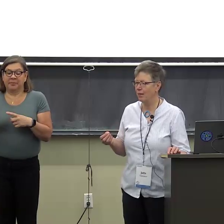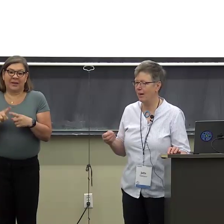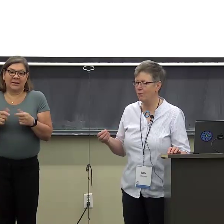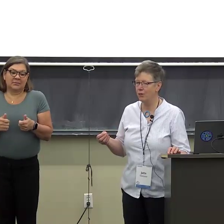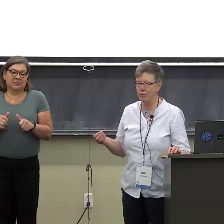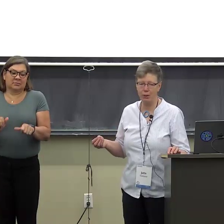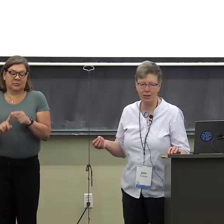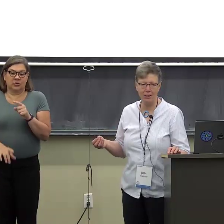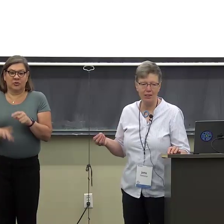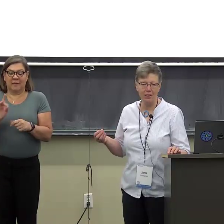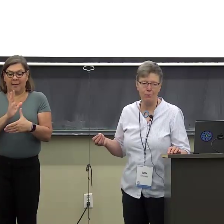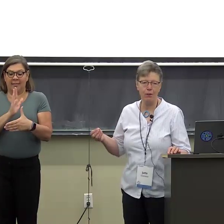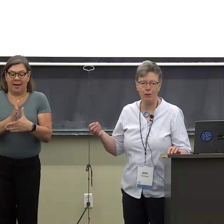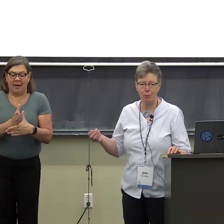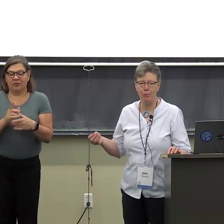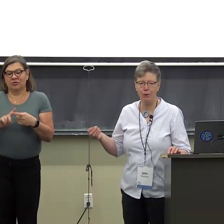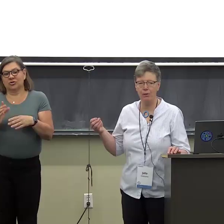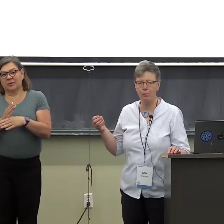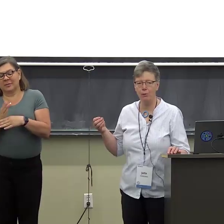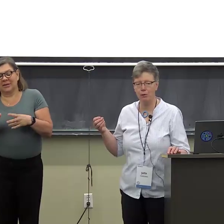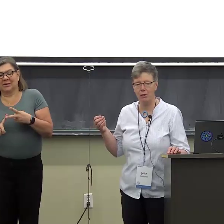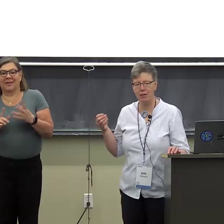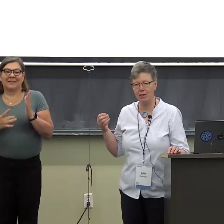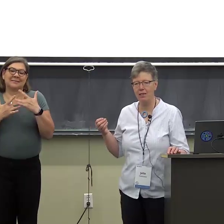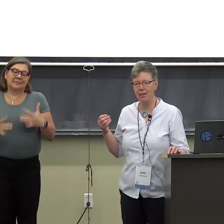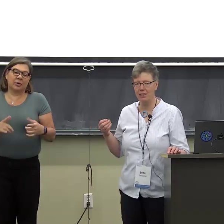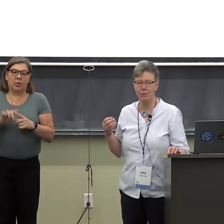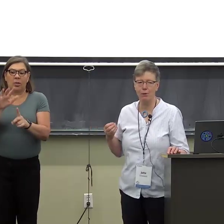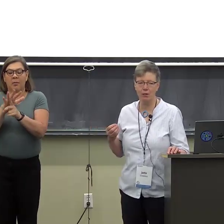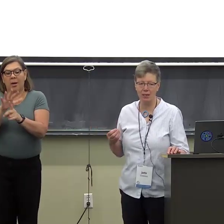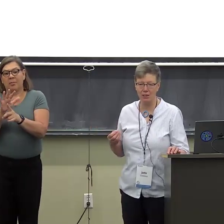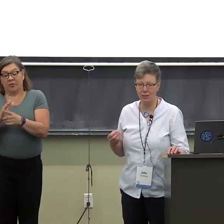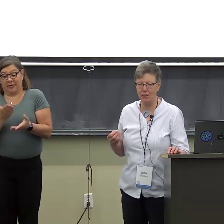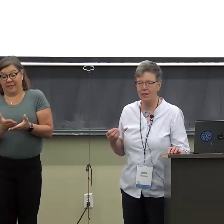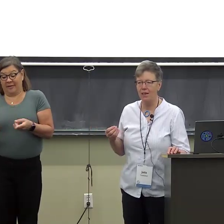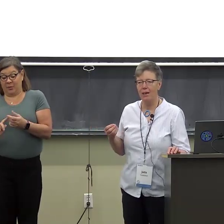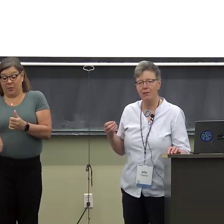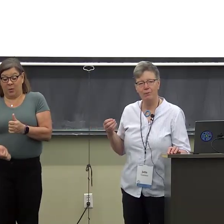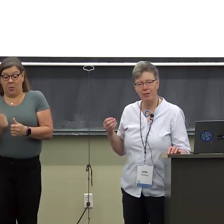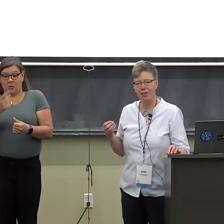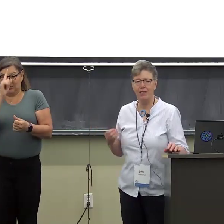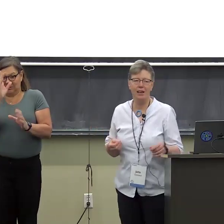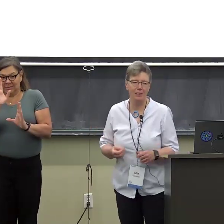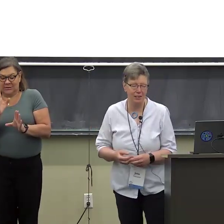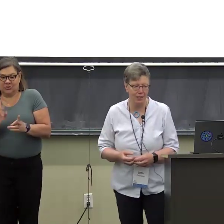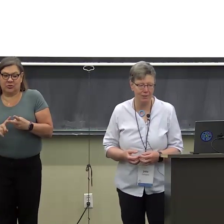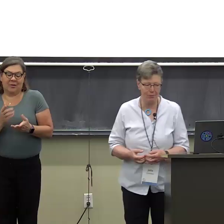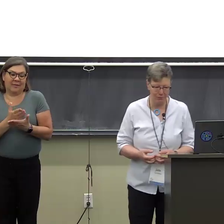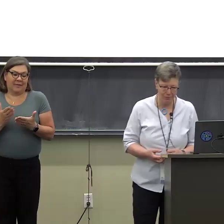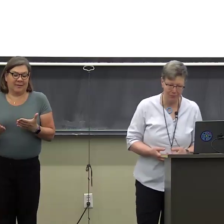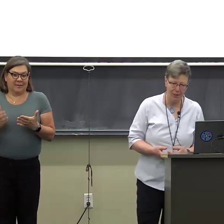to find the average, the mean, the typical, the popular, the thing that gets the most attention, the thing